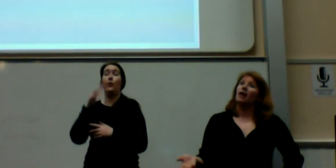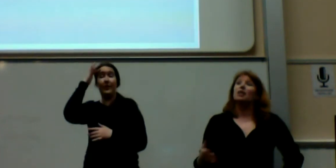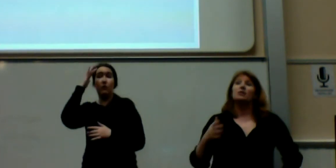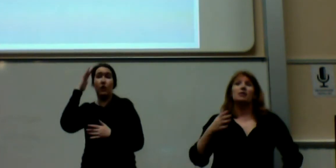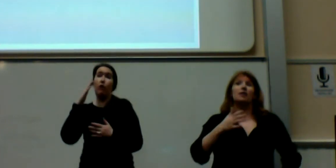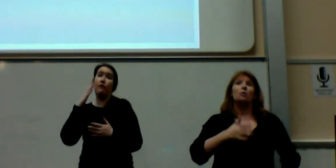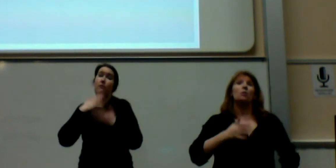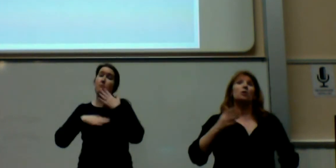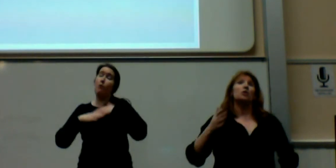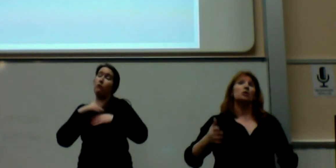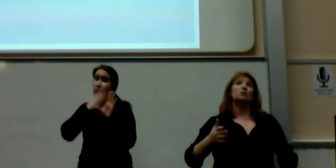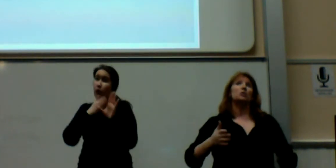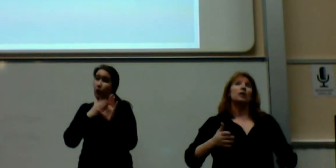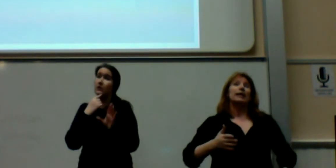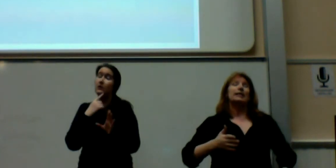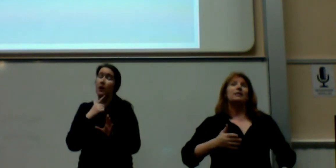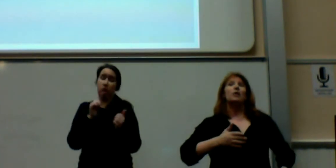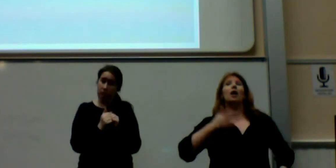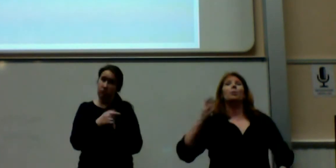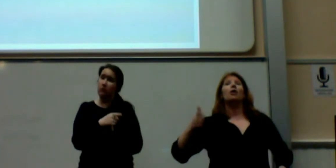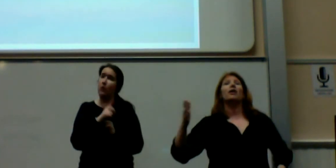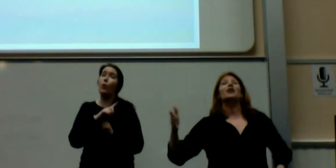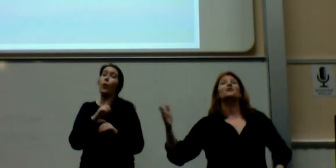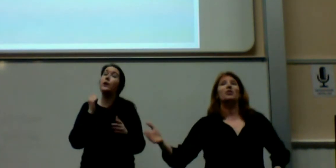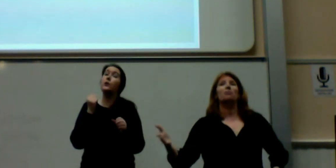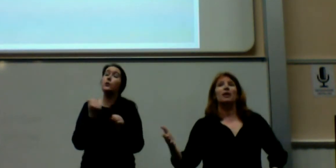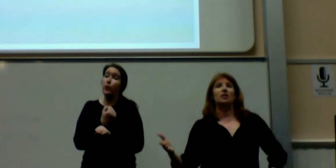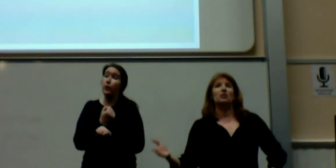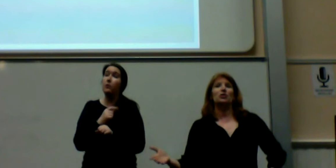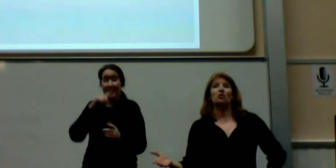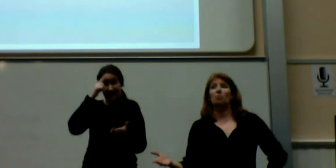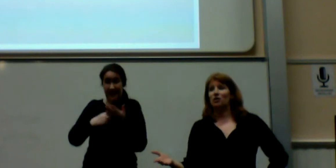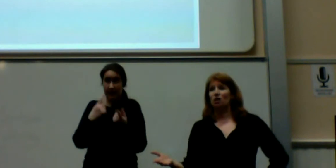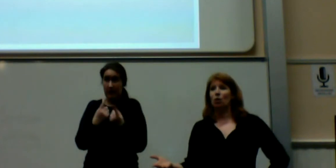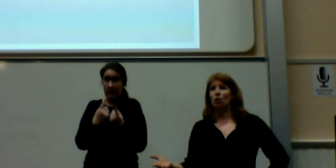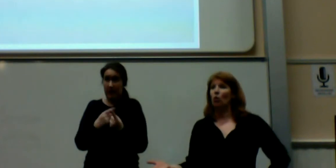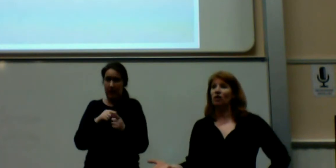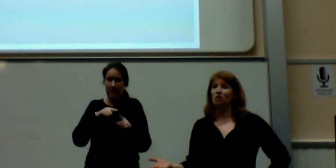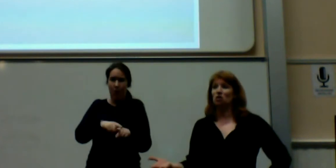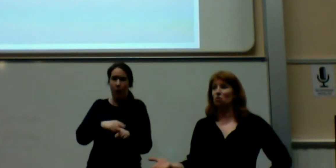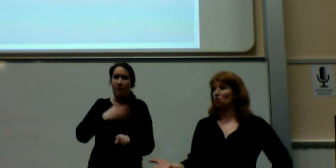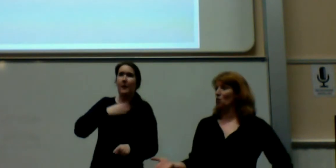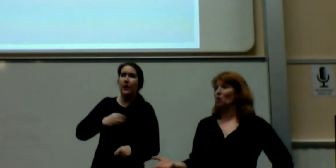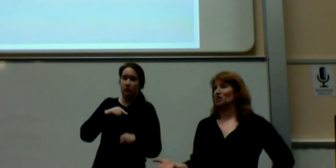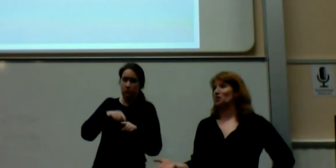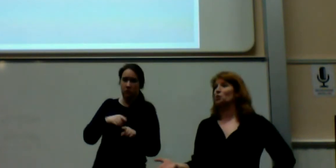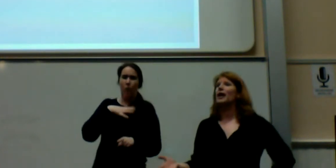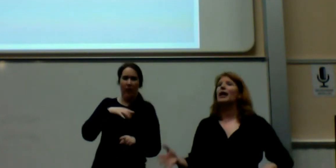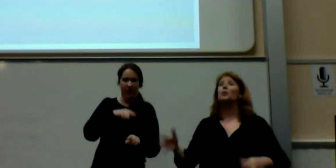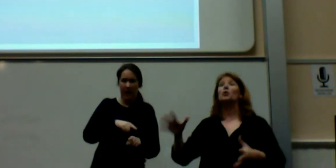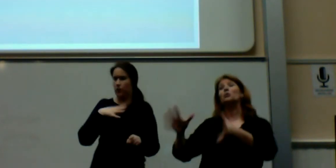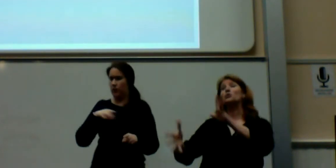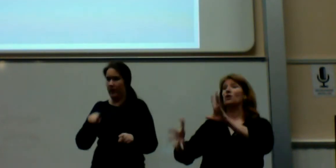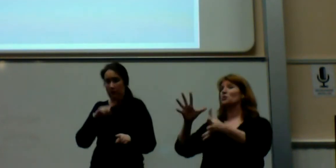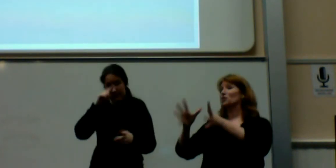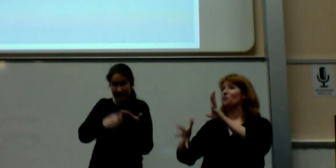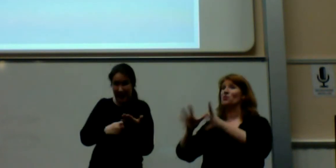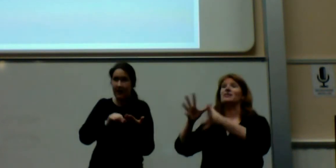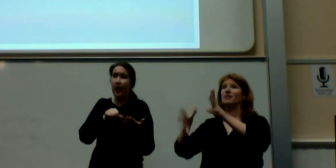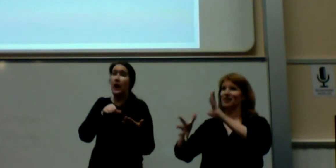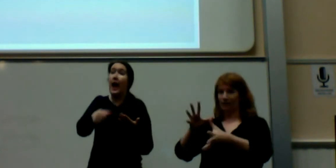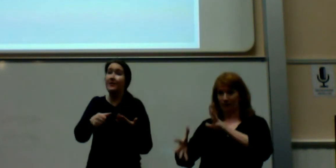him. And he would say that what we do is that we come along after we've made a decision based on what we want to do or don't want to do, and we use